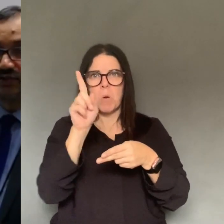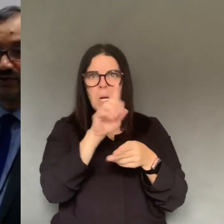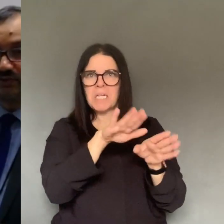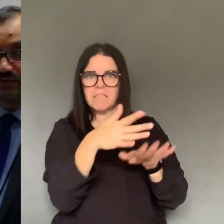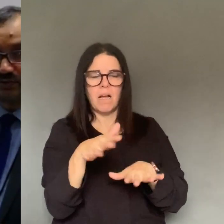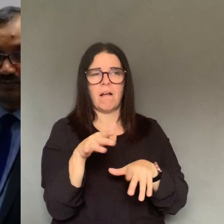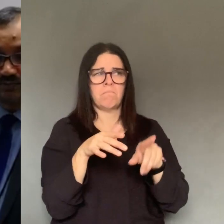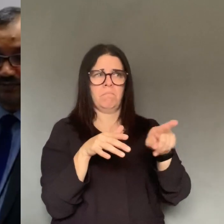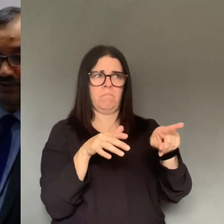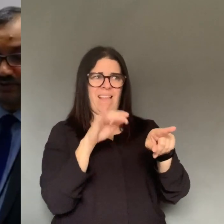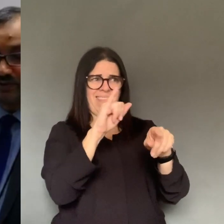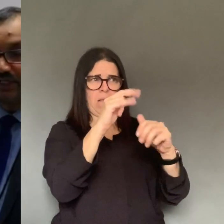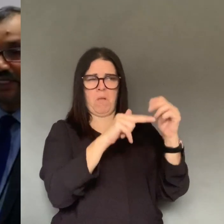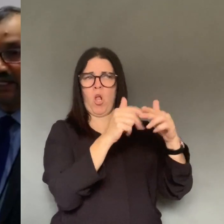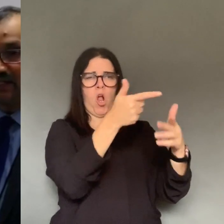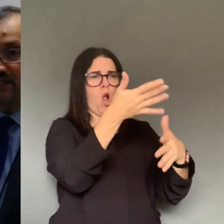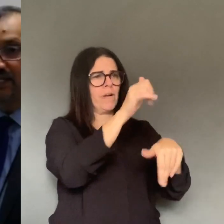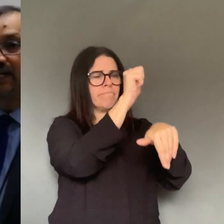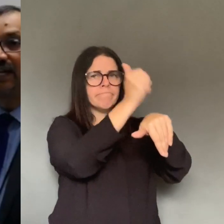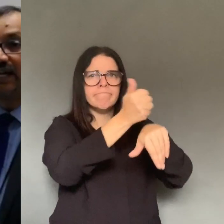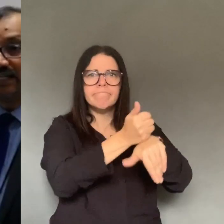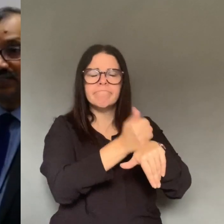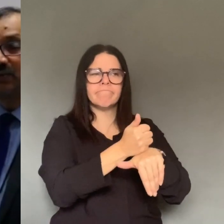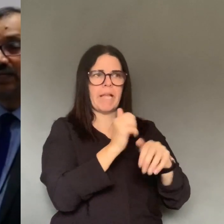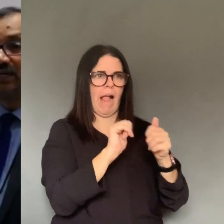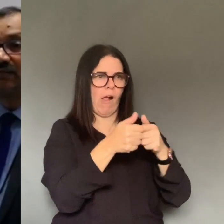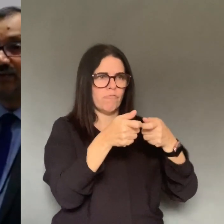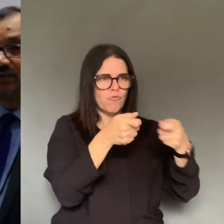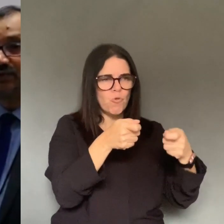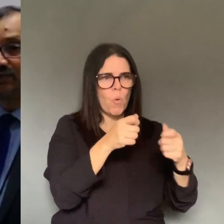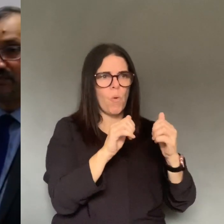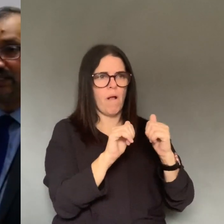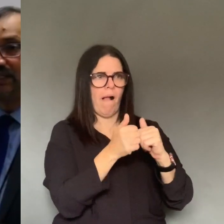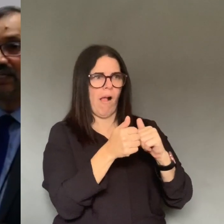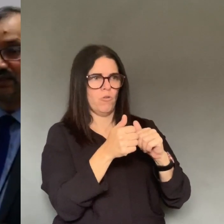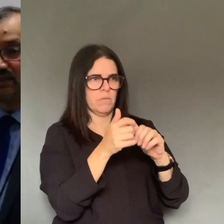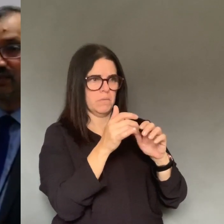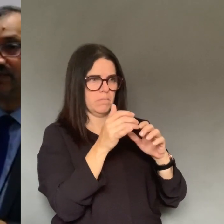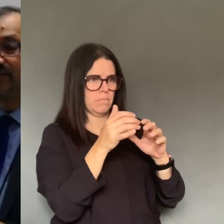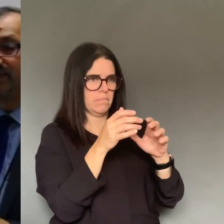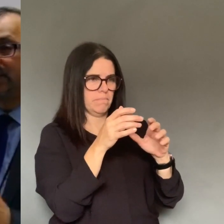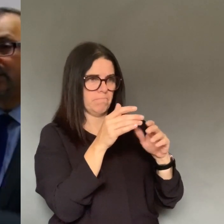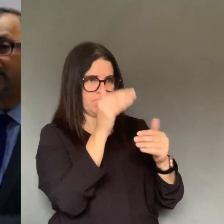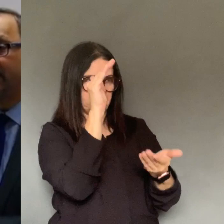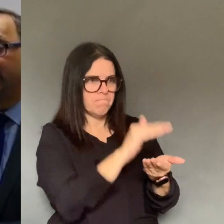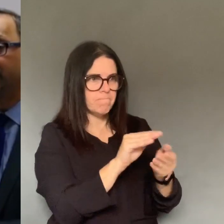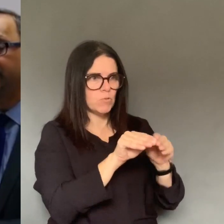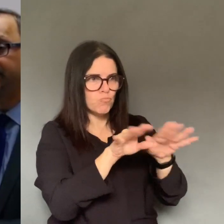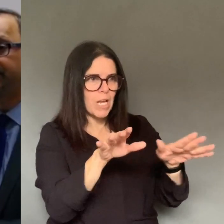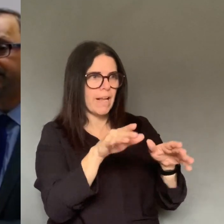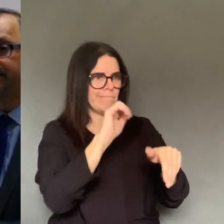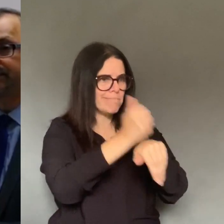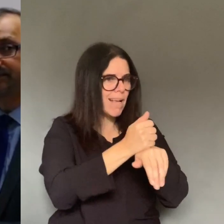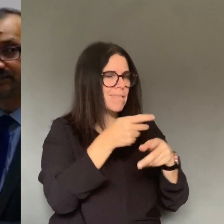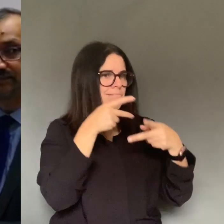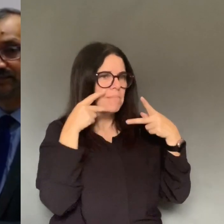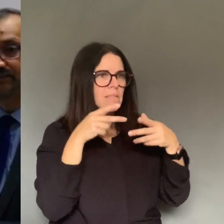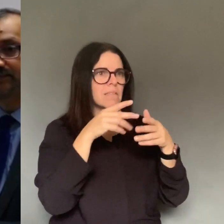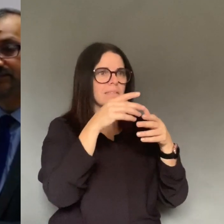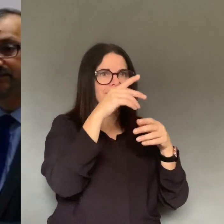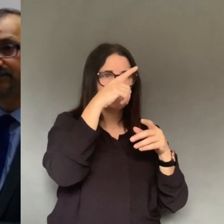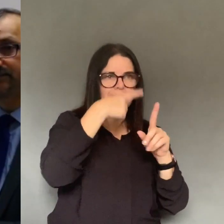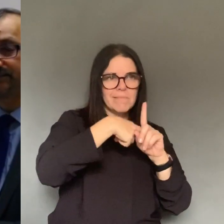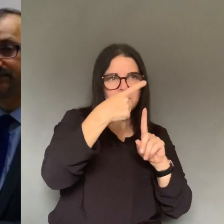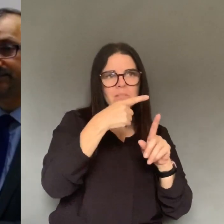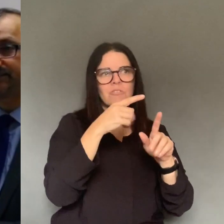place to contain it, and that's what our focus should be, and this is what we are focusing on right now.